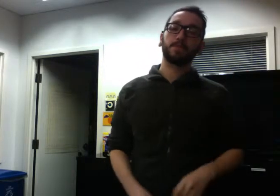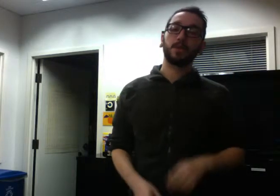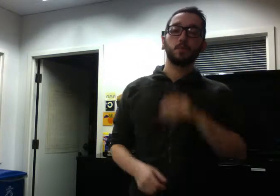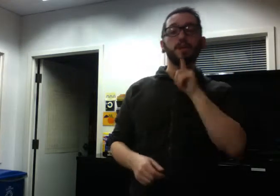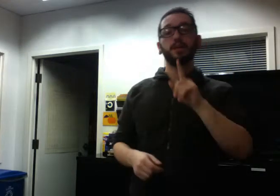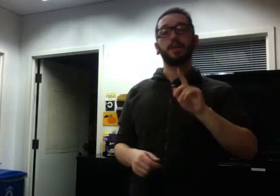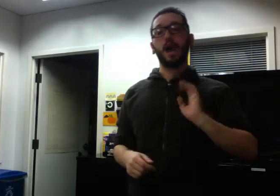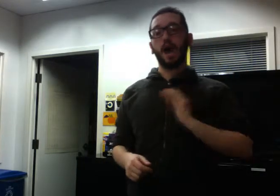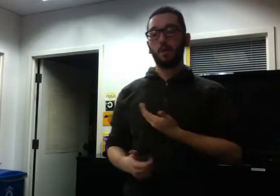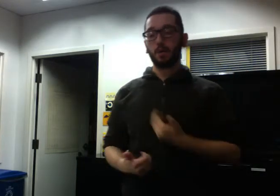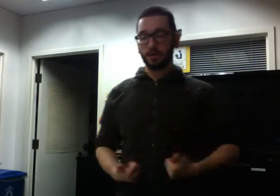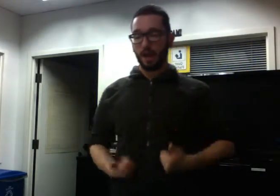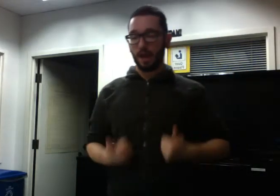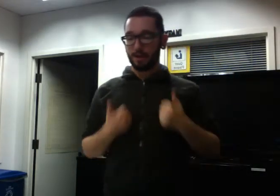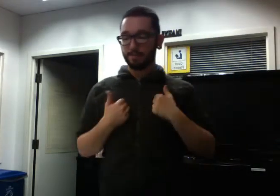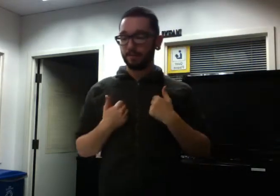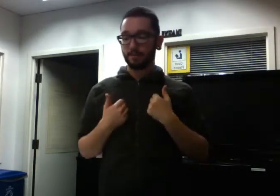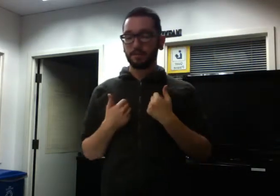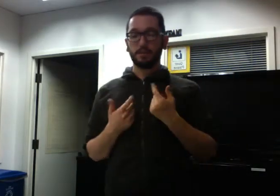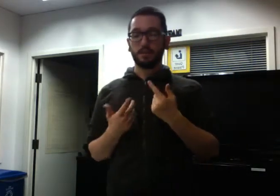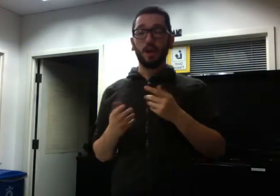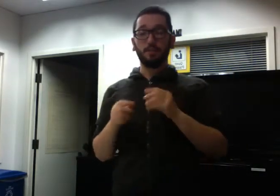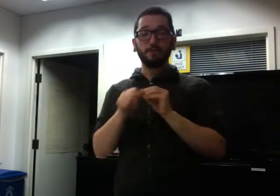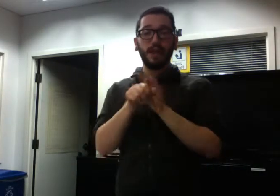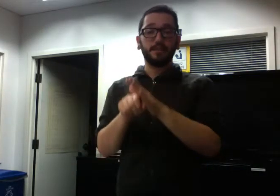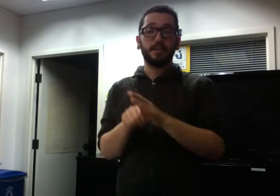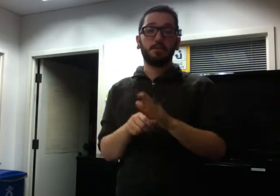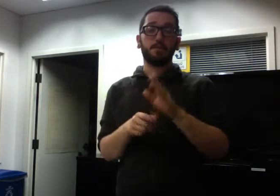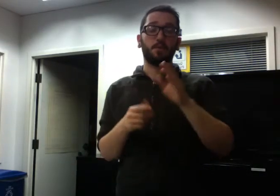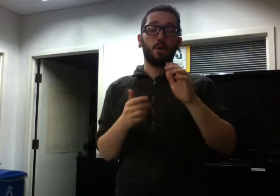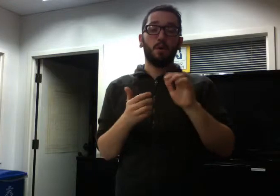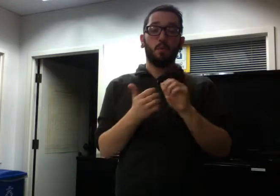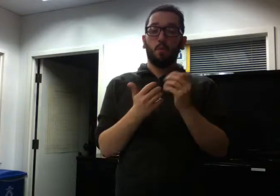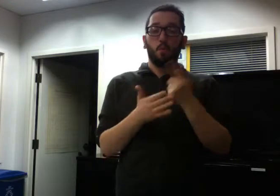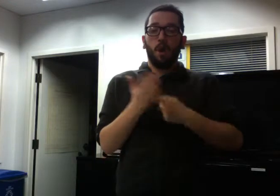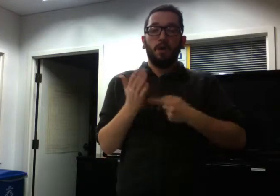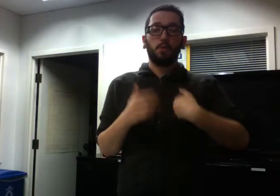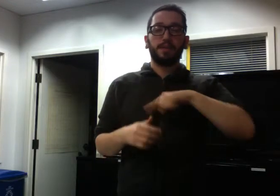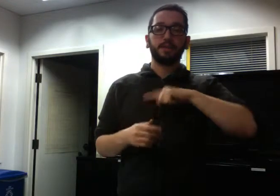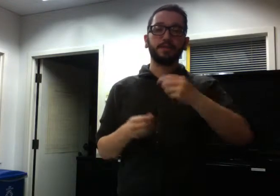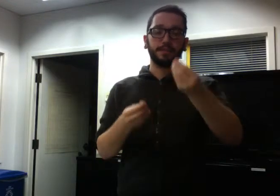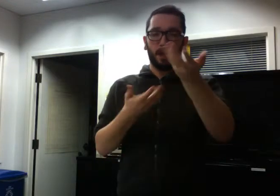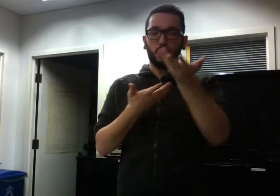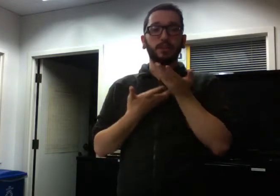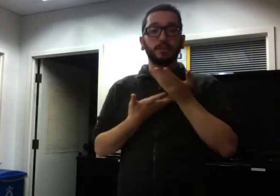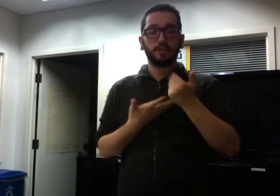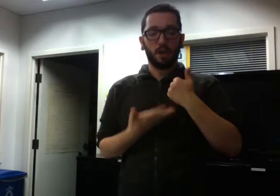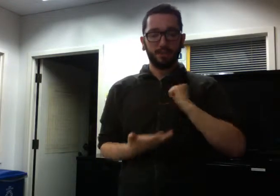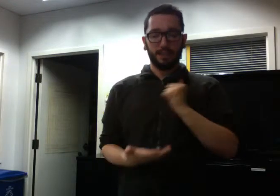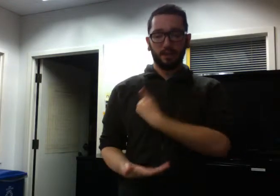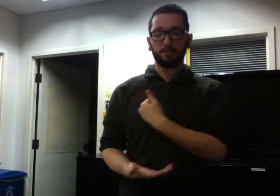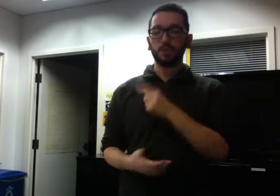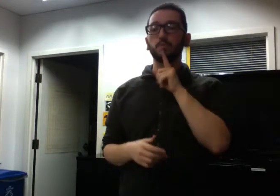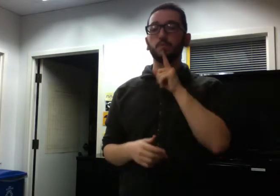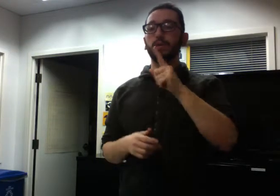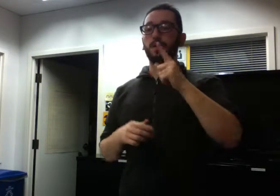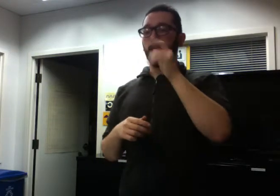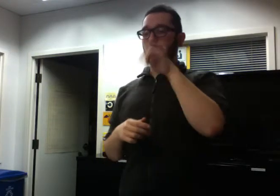a function of what we tell ourselves. You see, the man laying bricks performs the very same